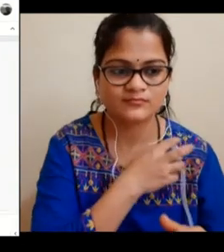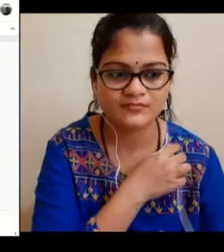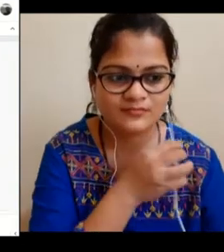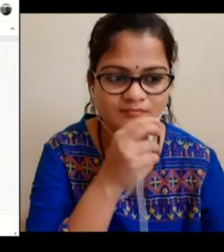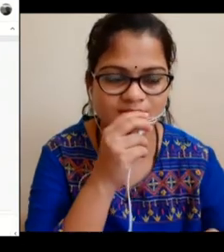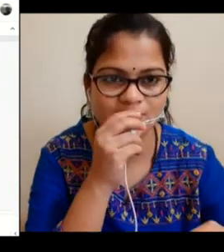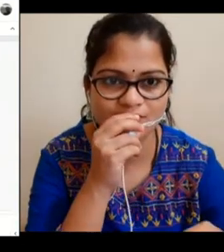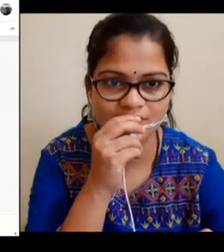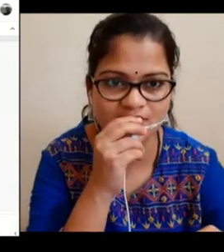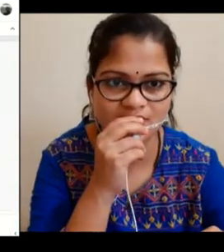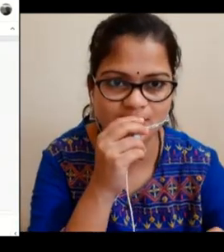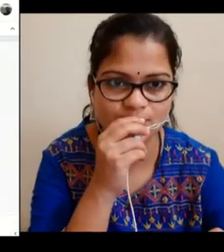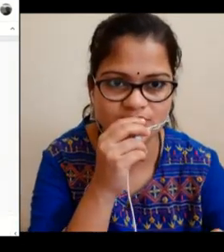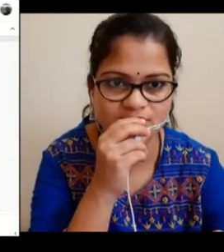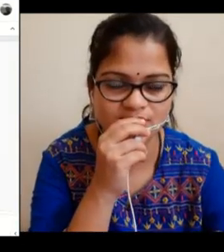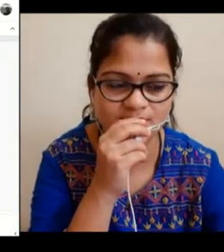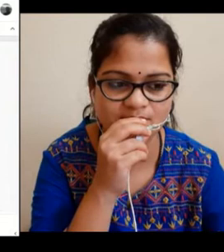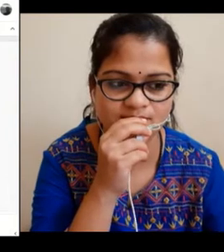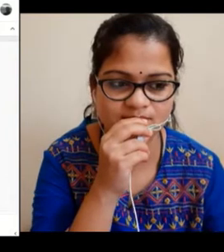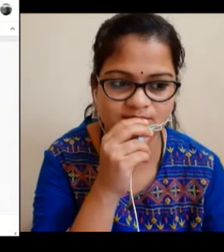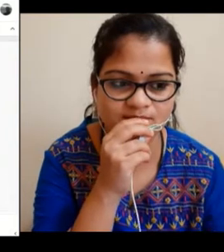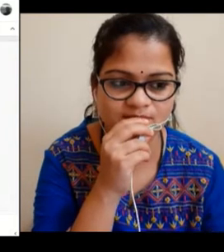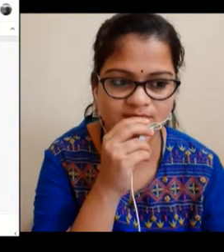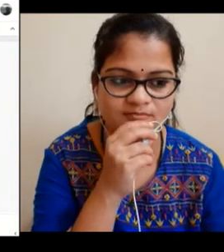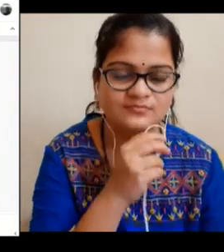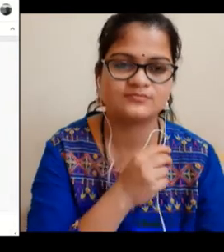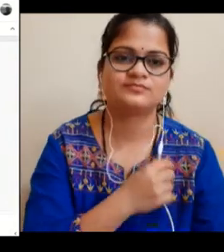Ma'am, what are you doing? We can't able to see that.